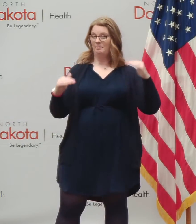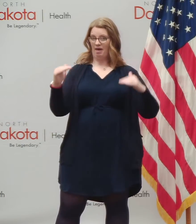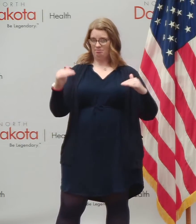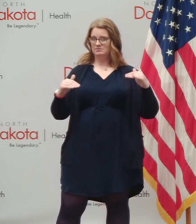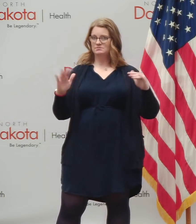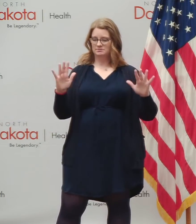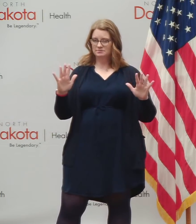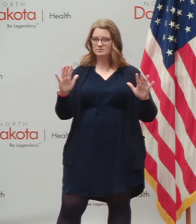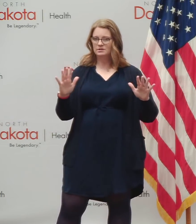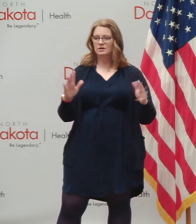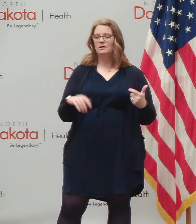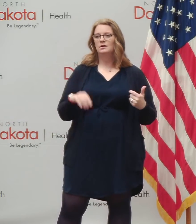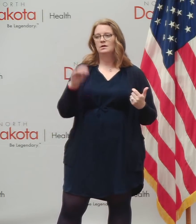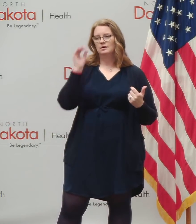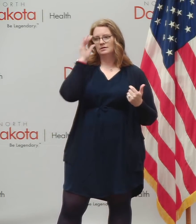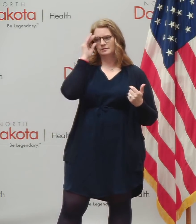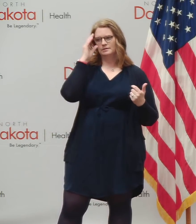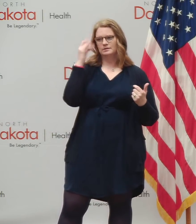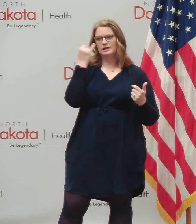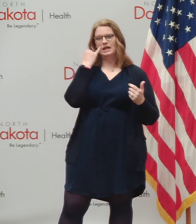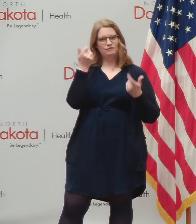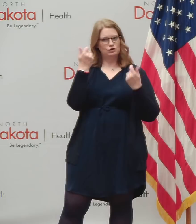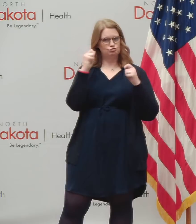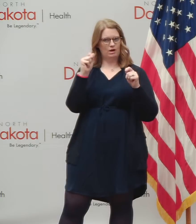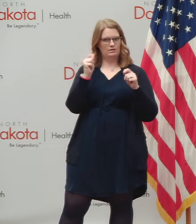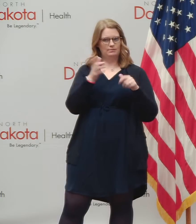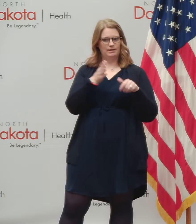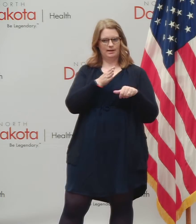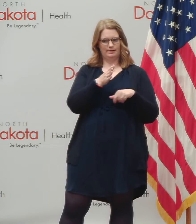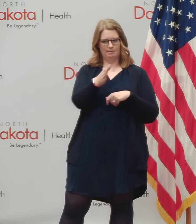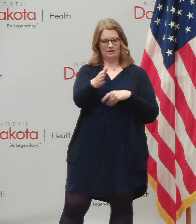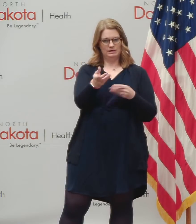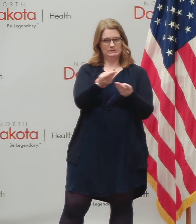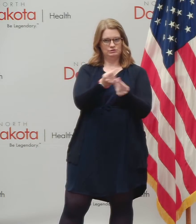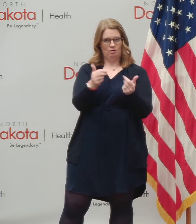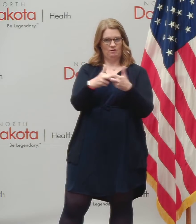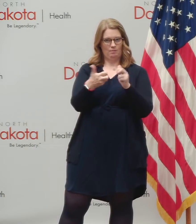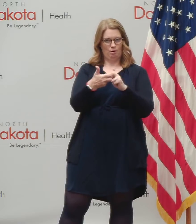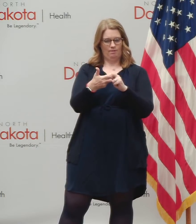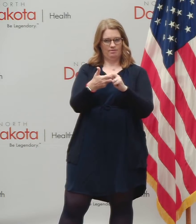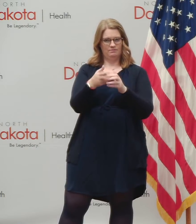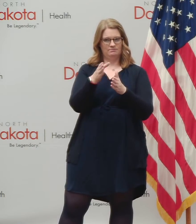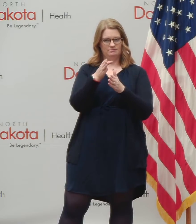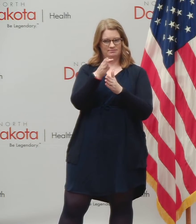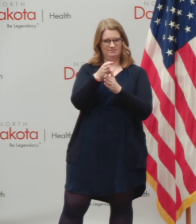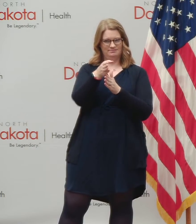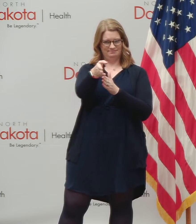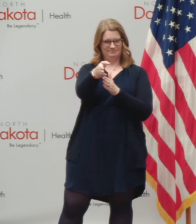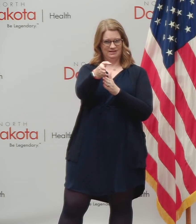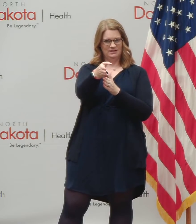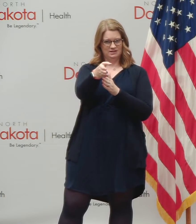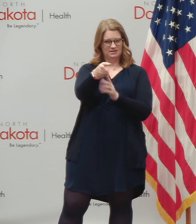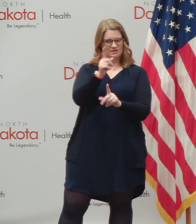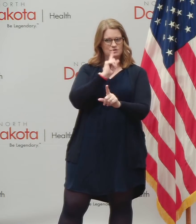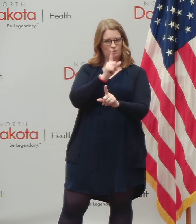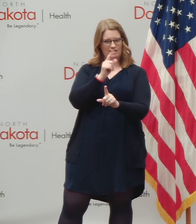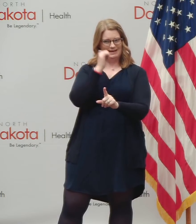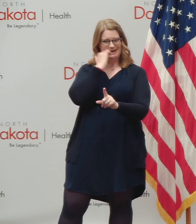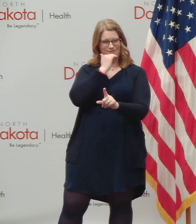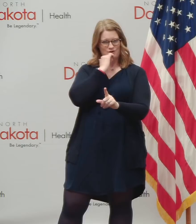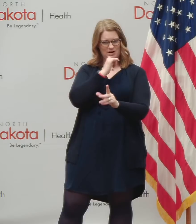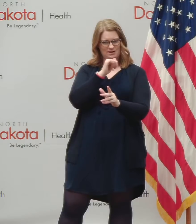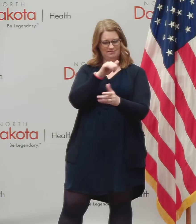you're trying to drive down the middle and solve a problem that's a data-driven, common sense, pragmatic approach, which we've